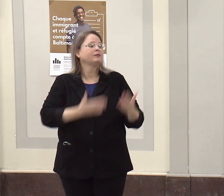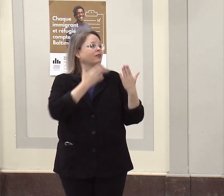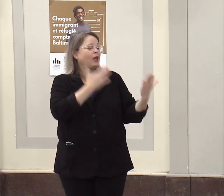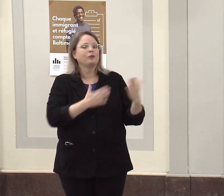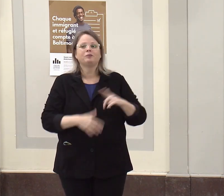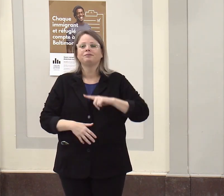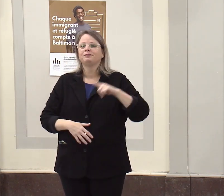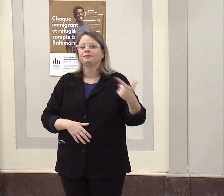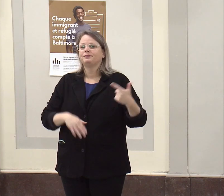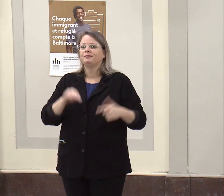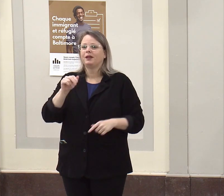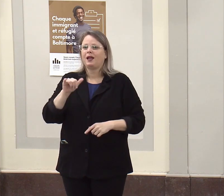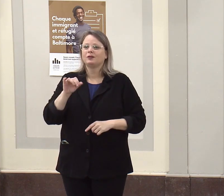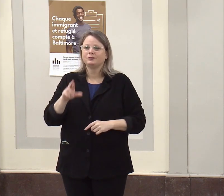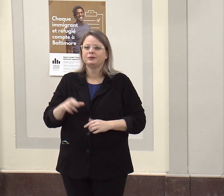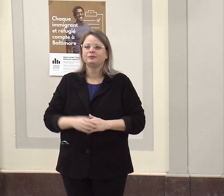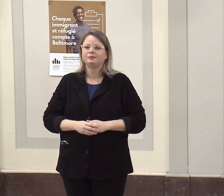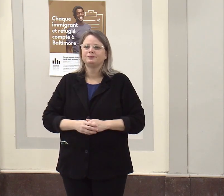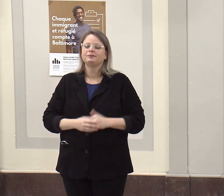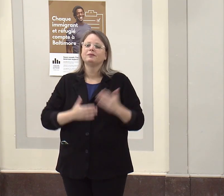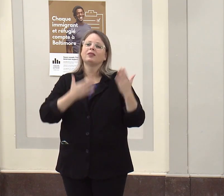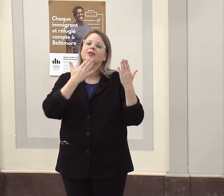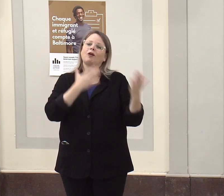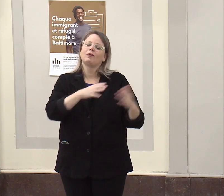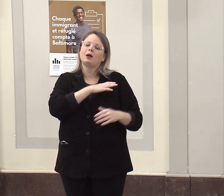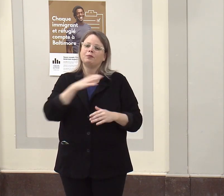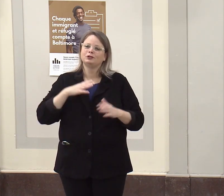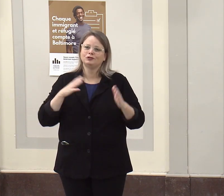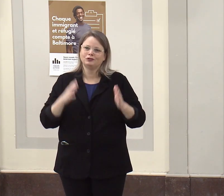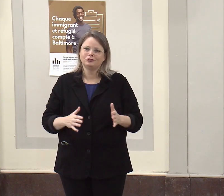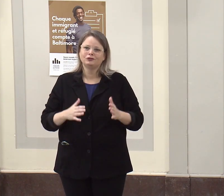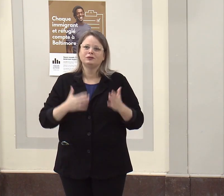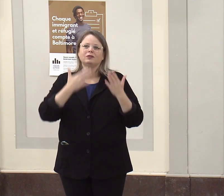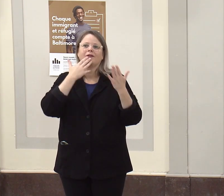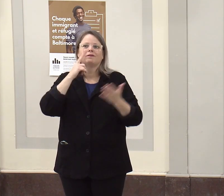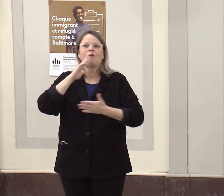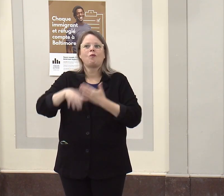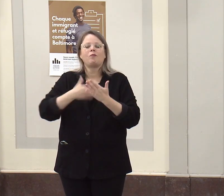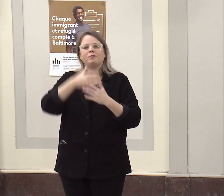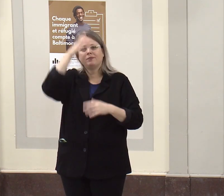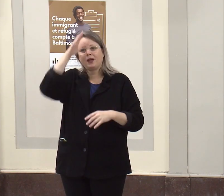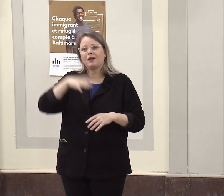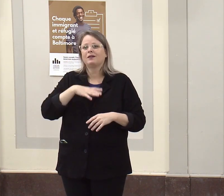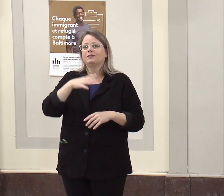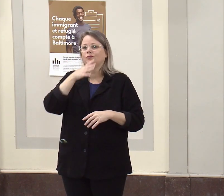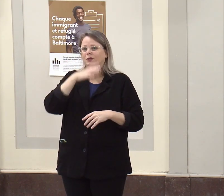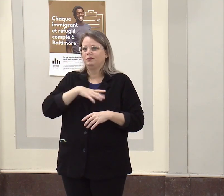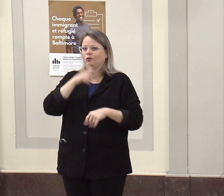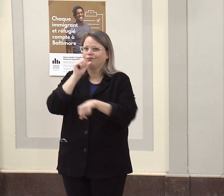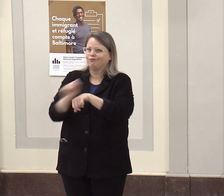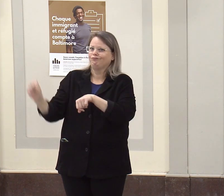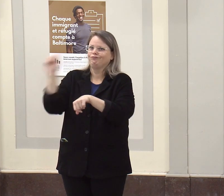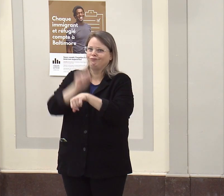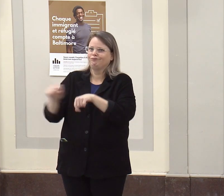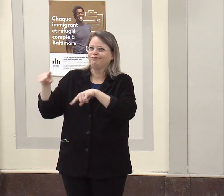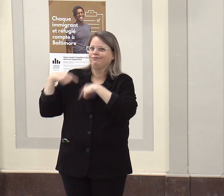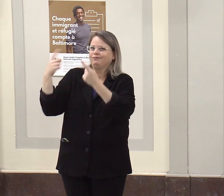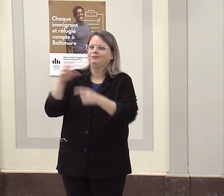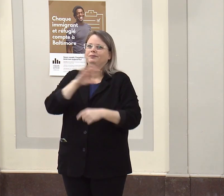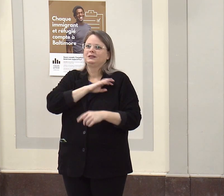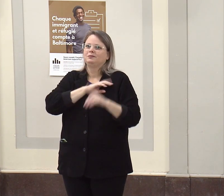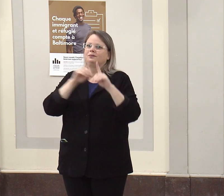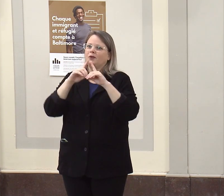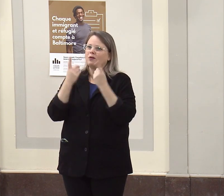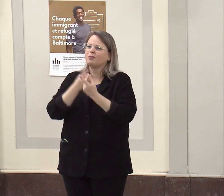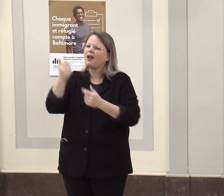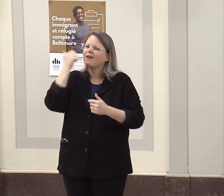Thank you, Commissioner. Thank you to all the men and women of the Baltimore Police Department for continuing to go out every day during this pandemic to